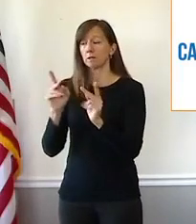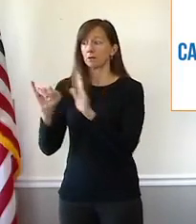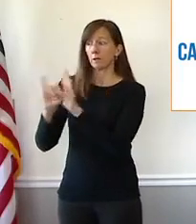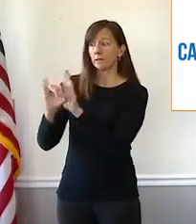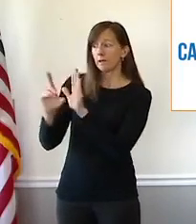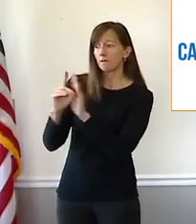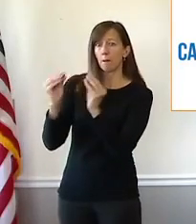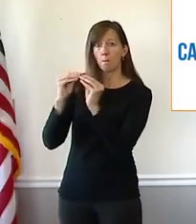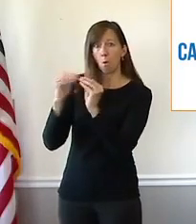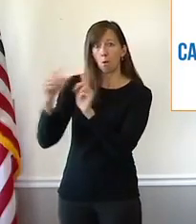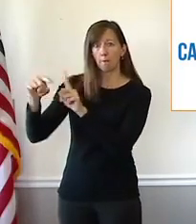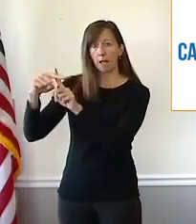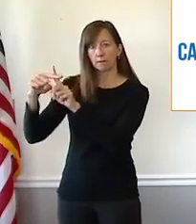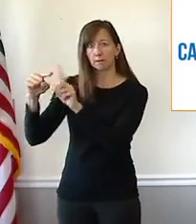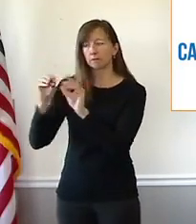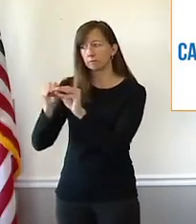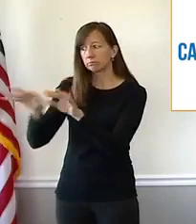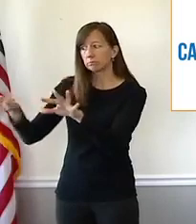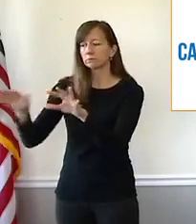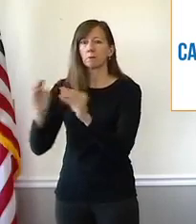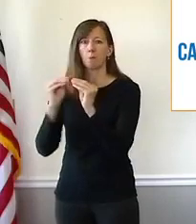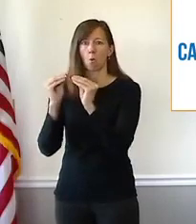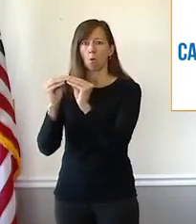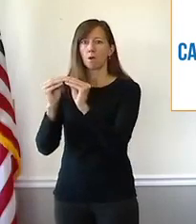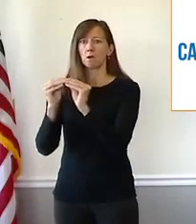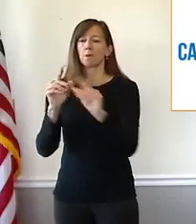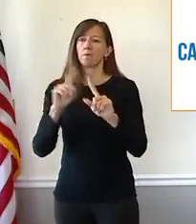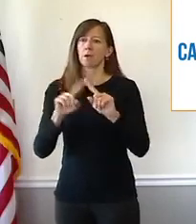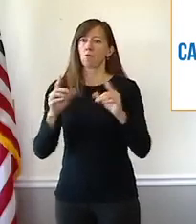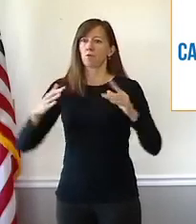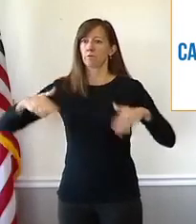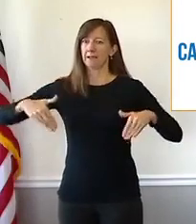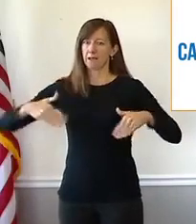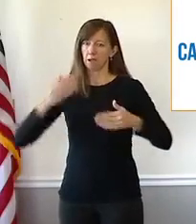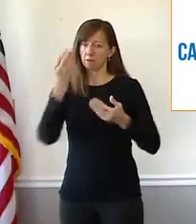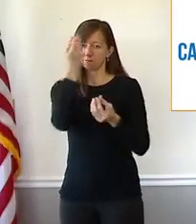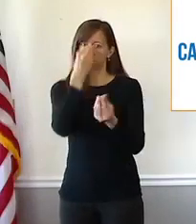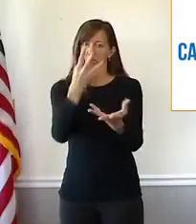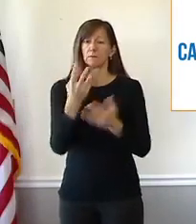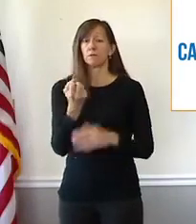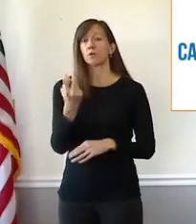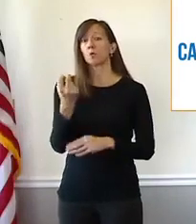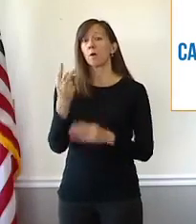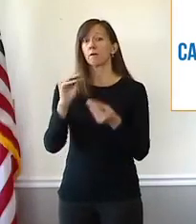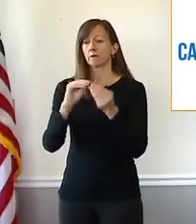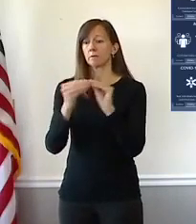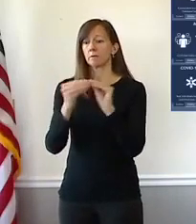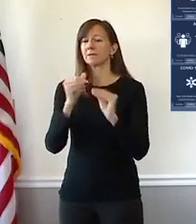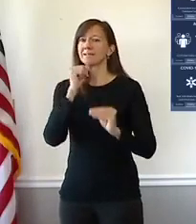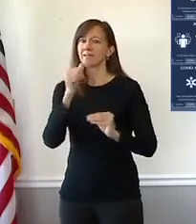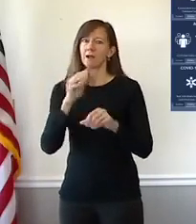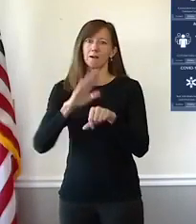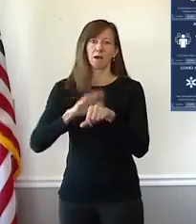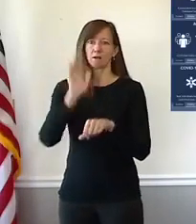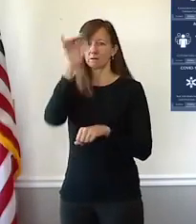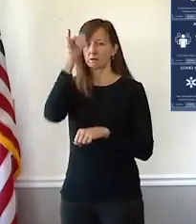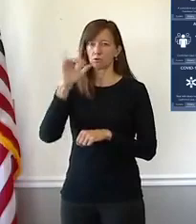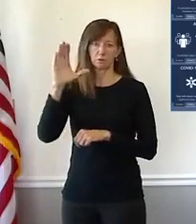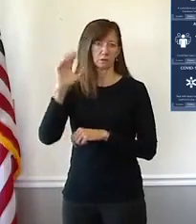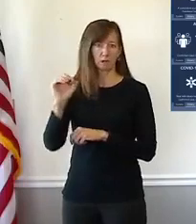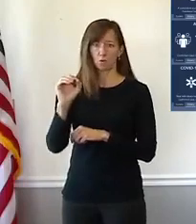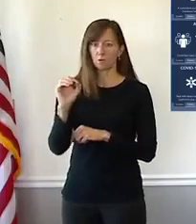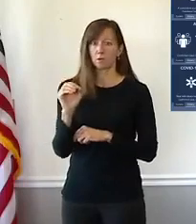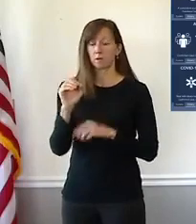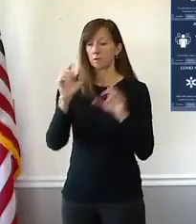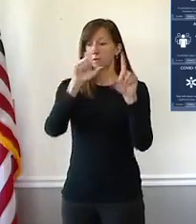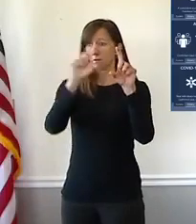additional cases. And as I said, those 12 cases are not yet on the county dashboard. So let's go to the county dashboard and give you